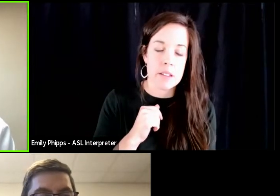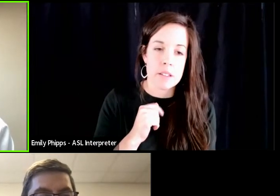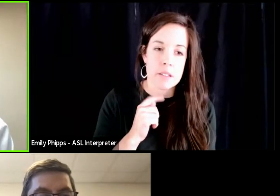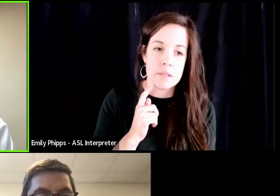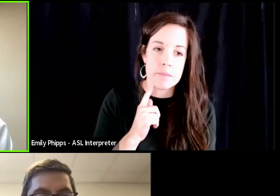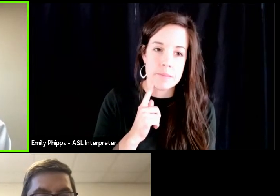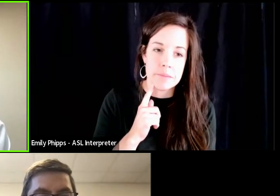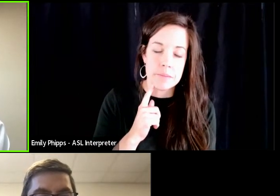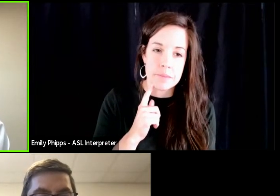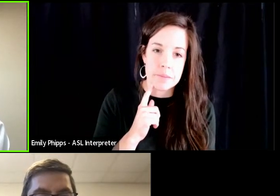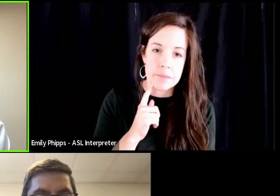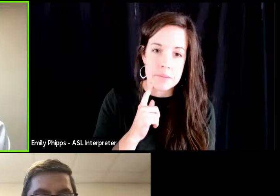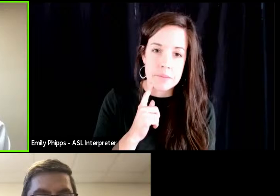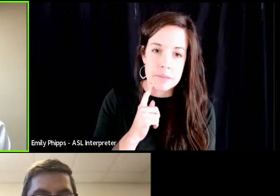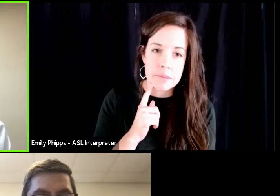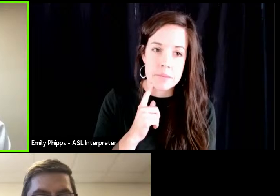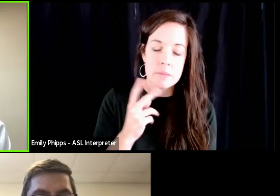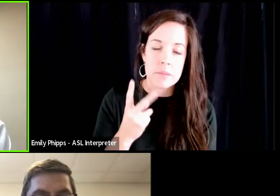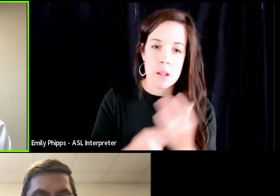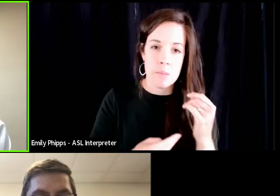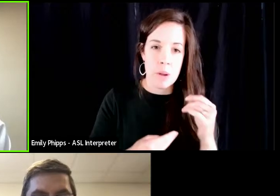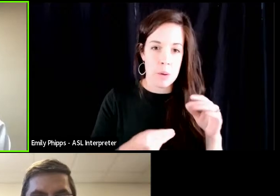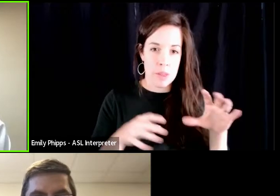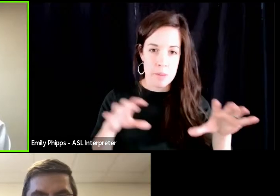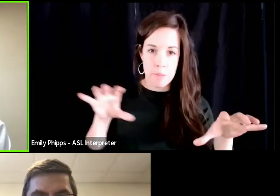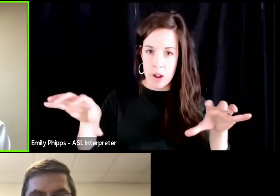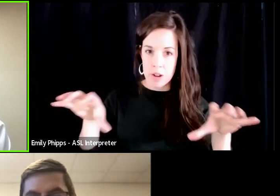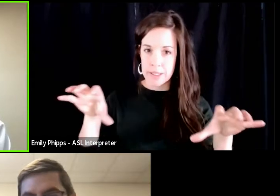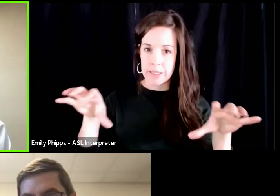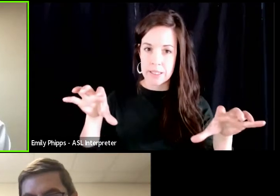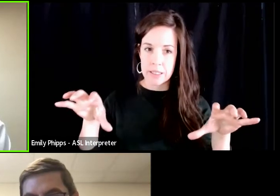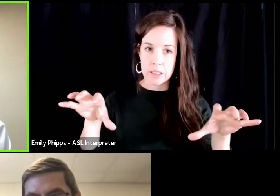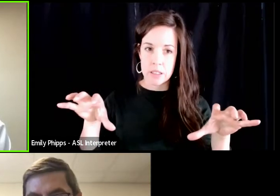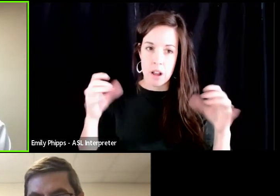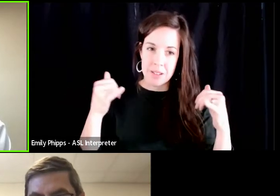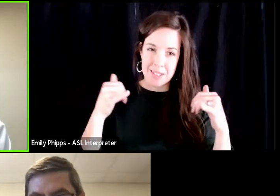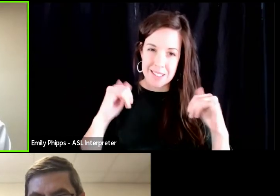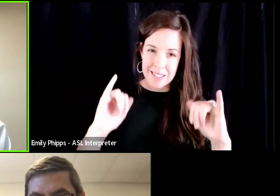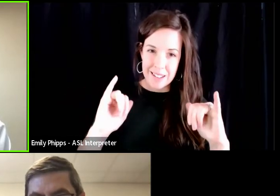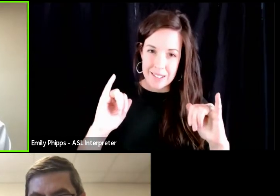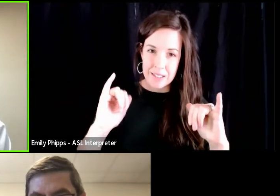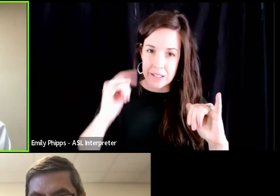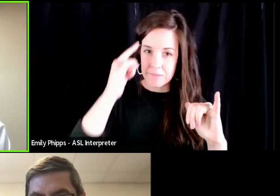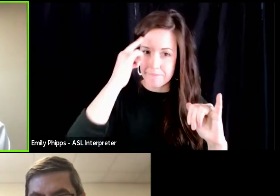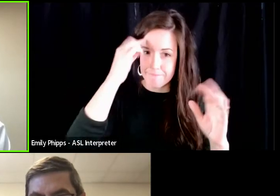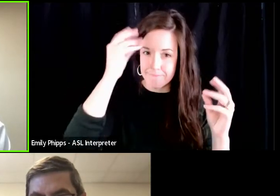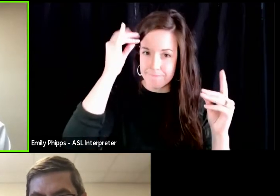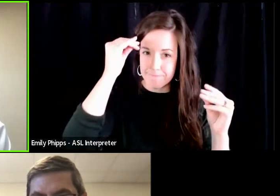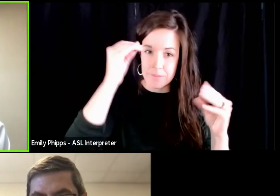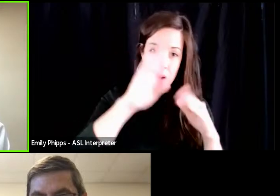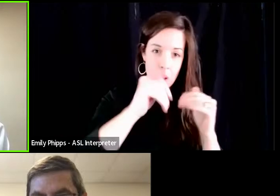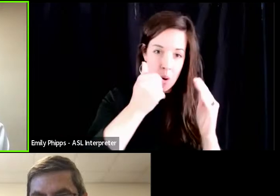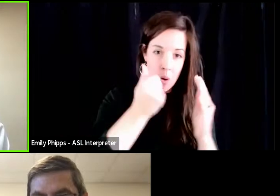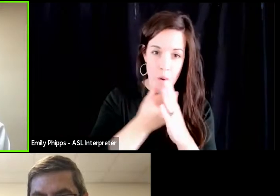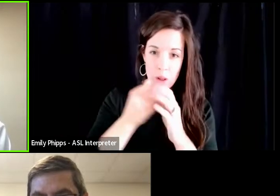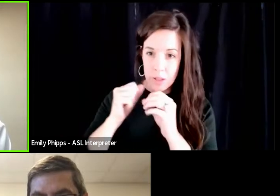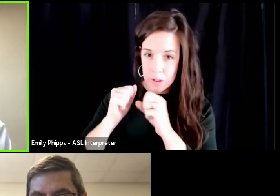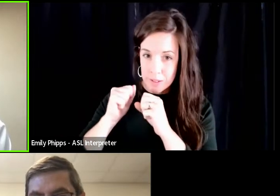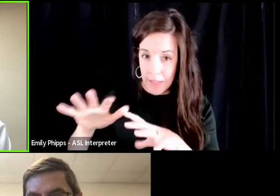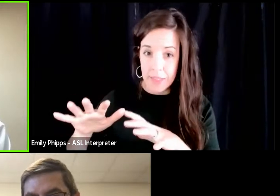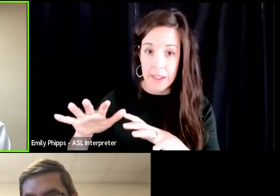is because both parties are still in the mindset of an all or nothing